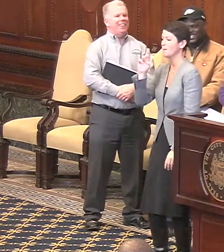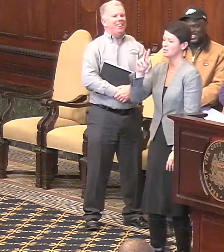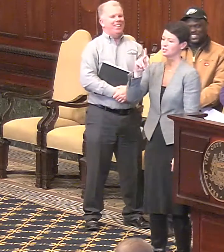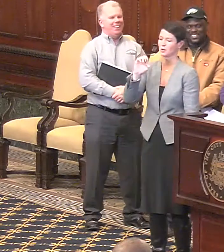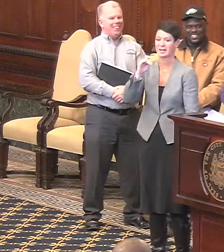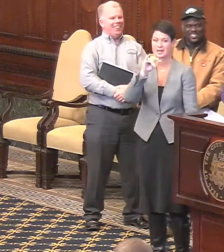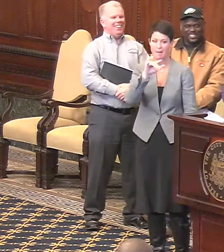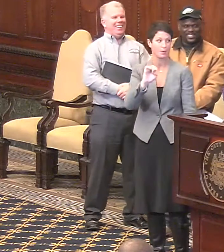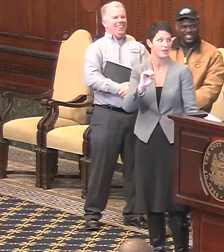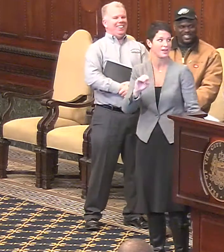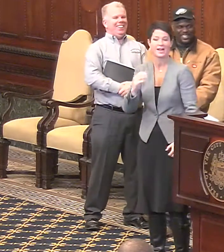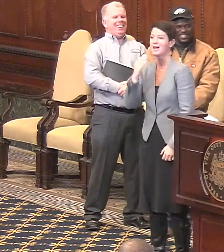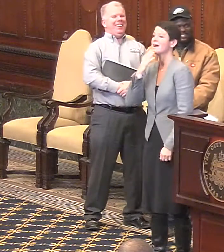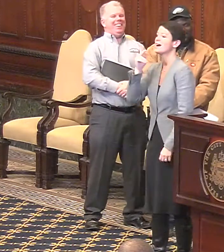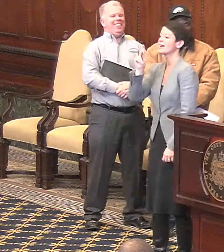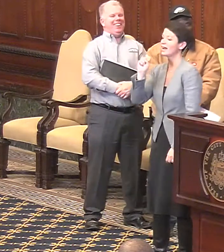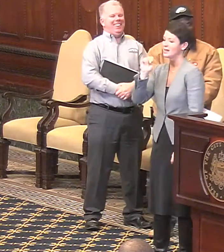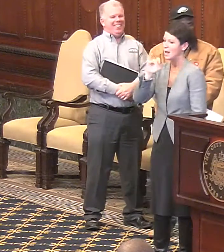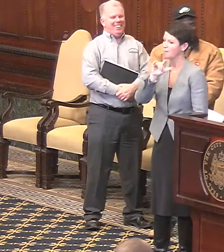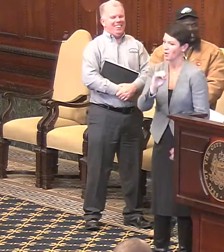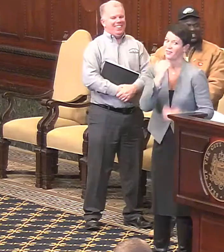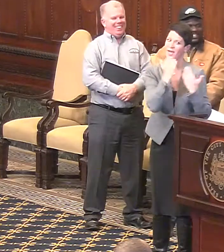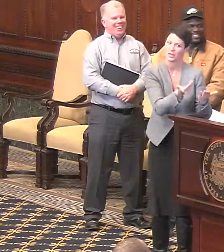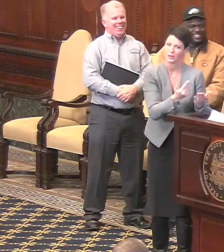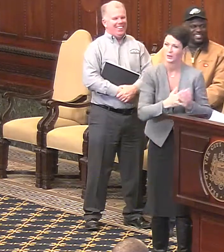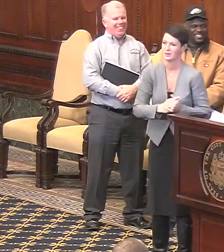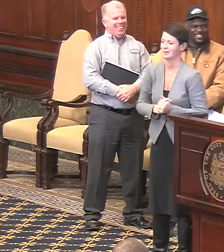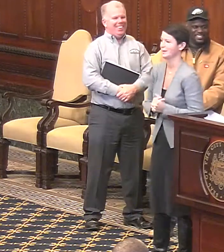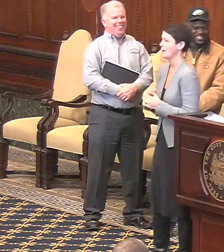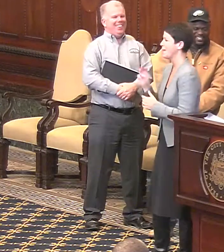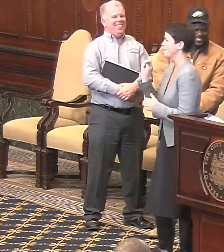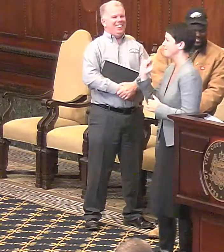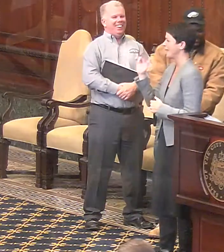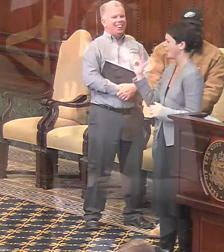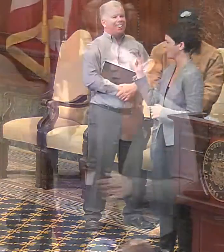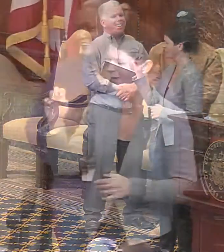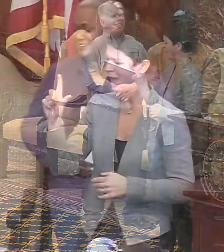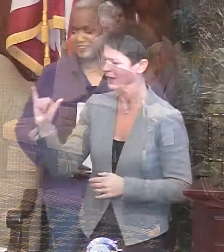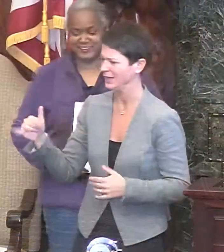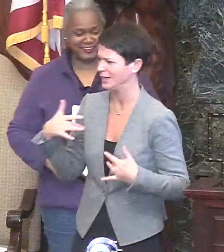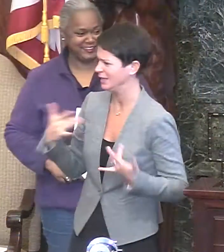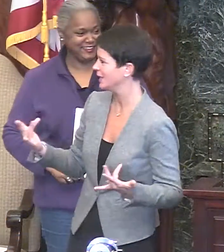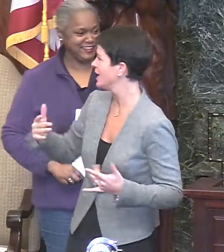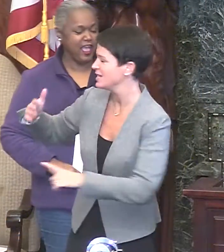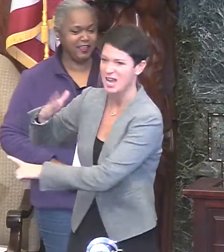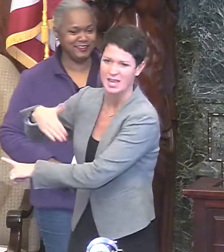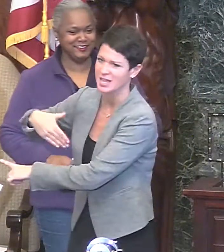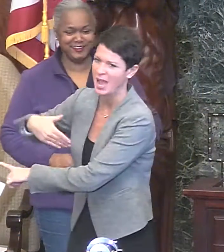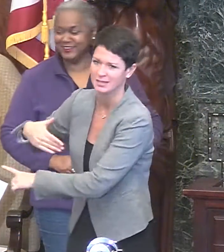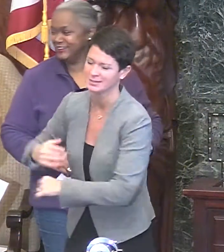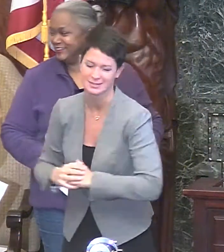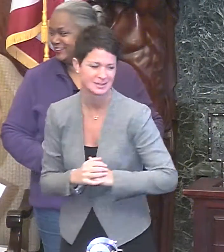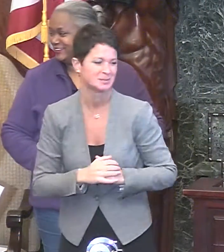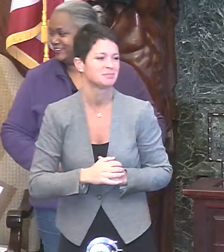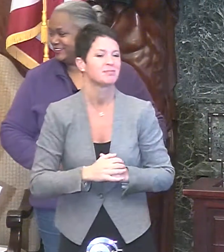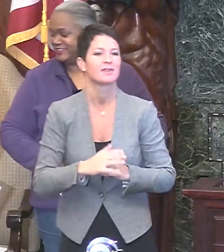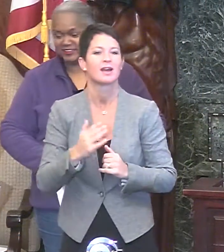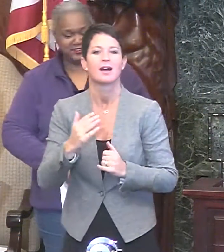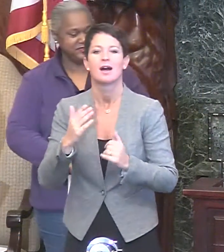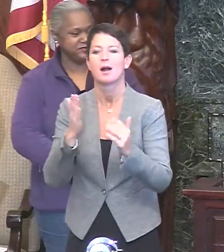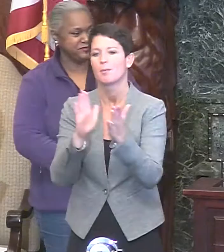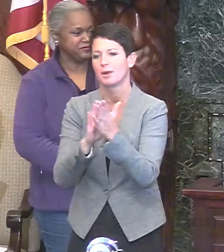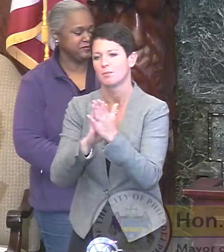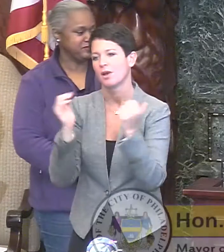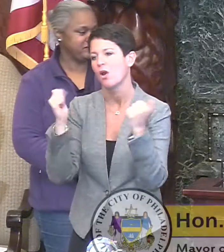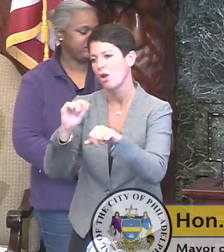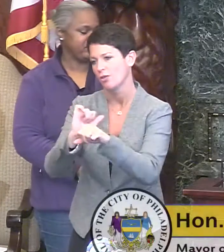try it one more time. Knueppel. Okay, good, thank you. Mayor Kelly. Well, first of all, I want to praise the good work of